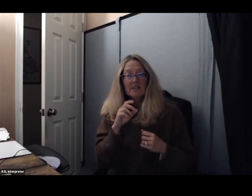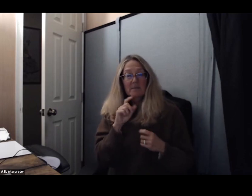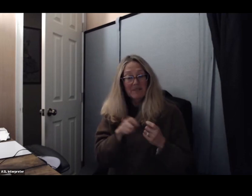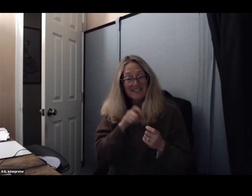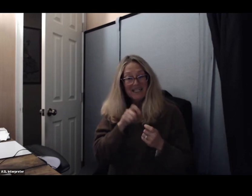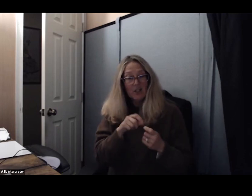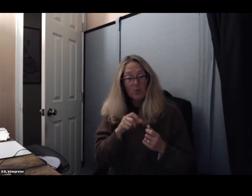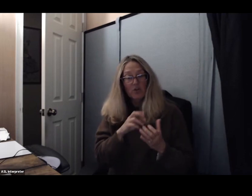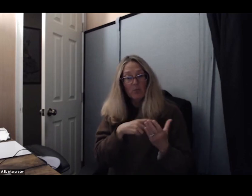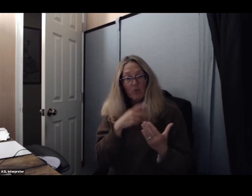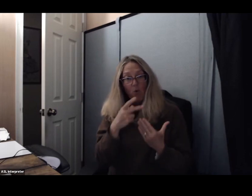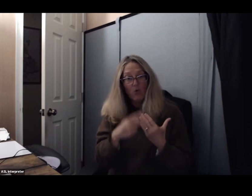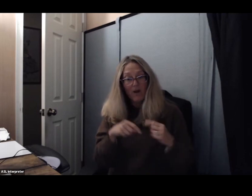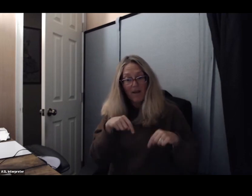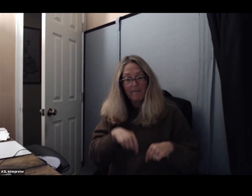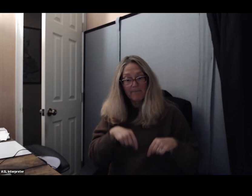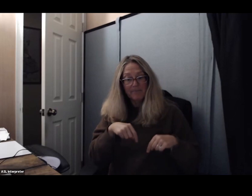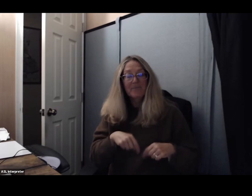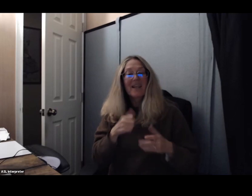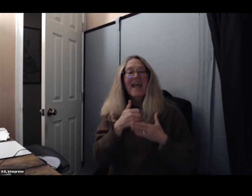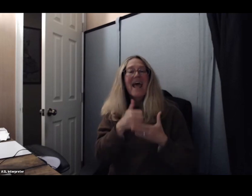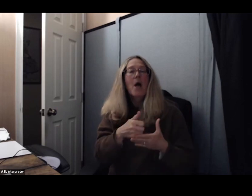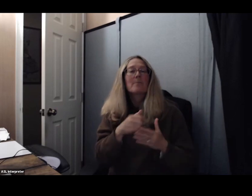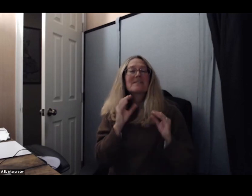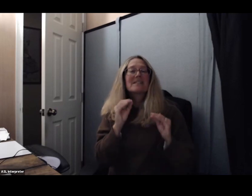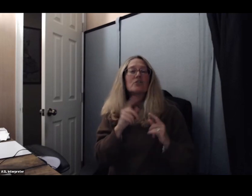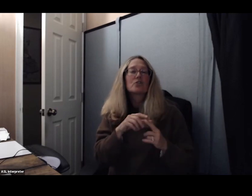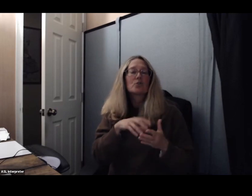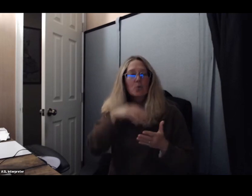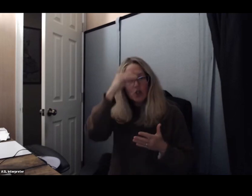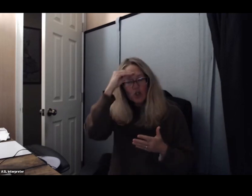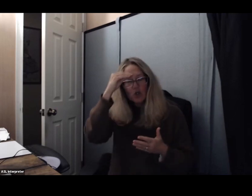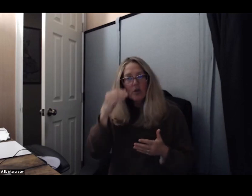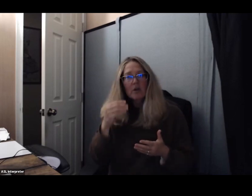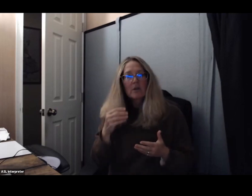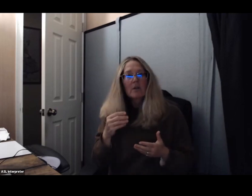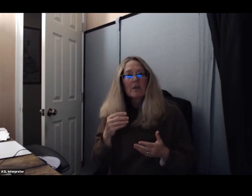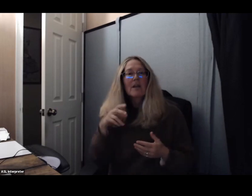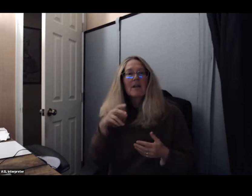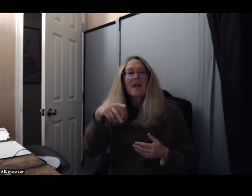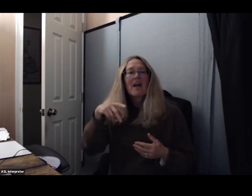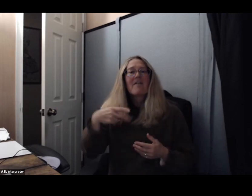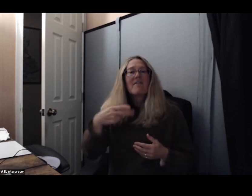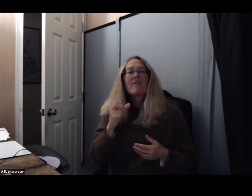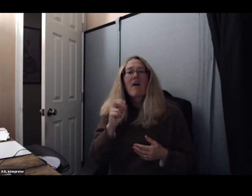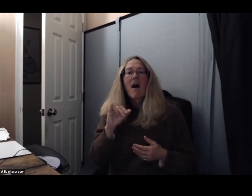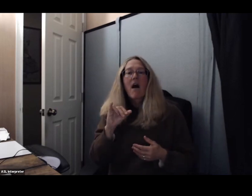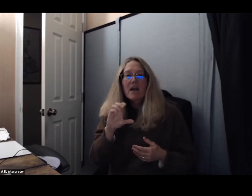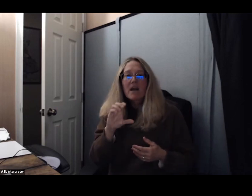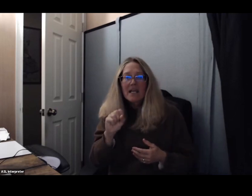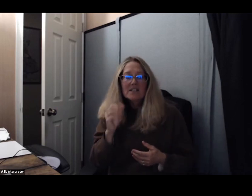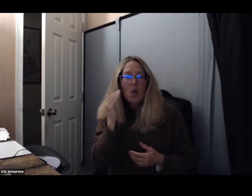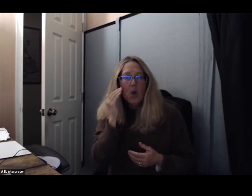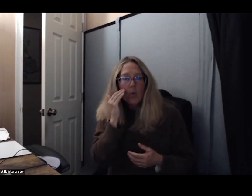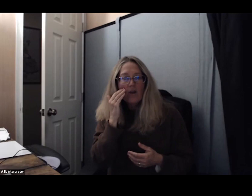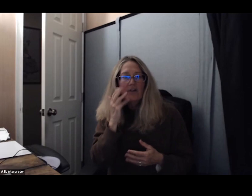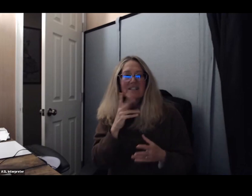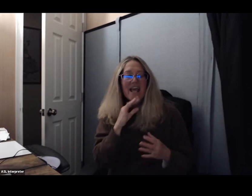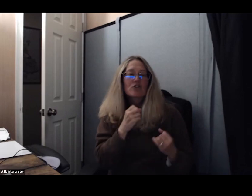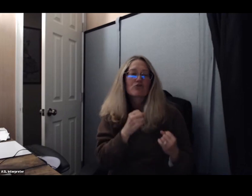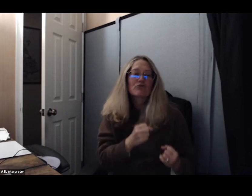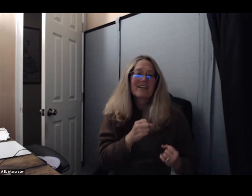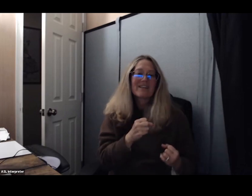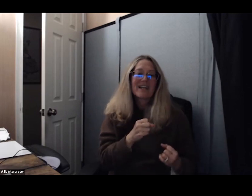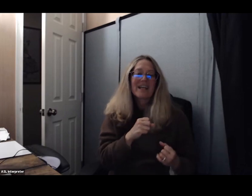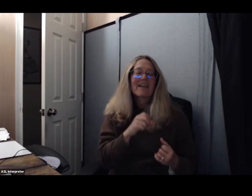this program, is it really helps teachers to learn phonemic awareness and phonics, and really strengthening that type